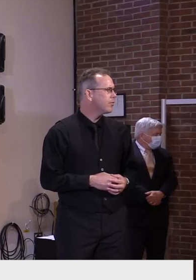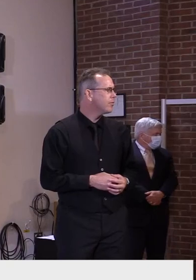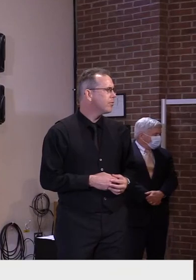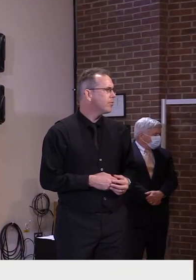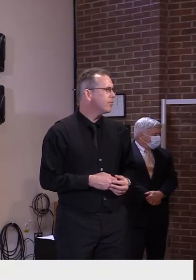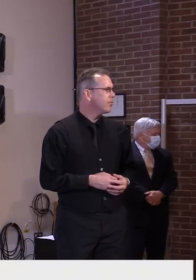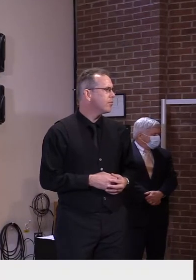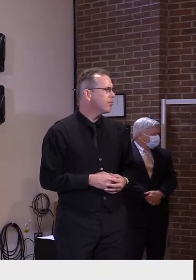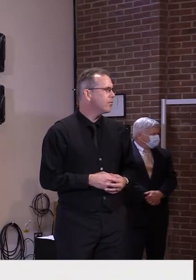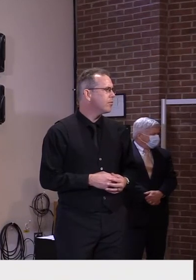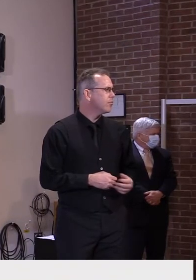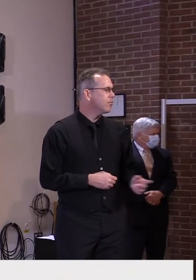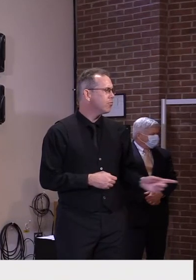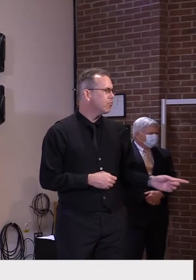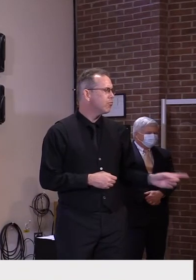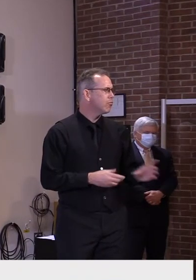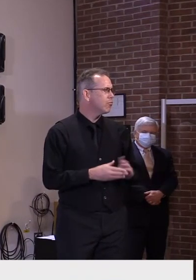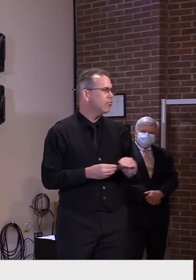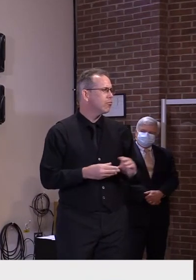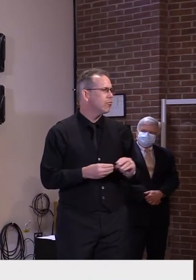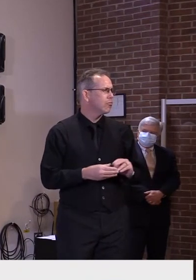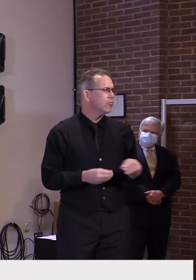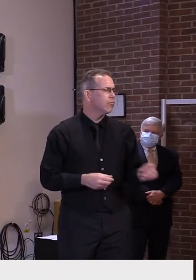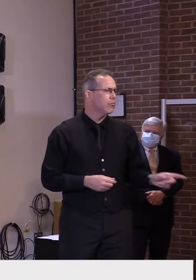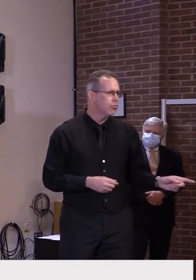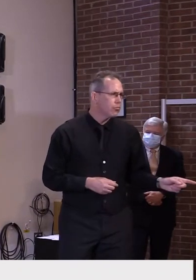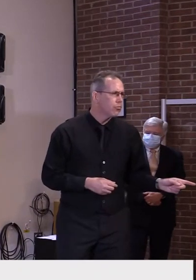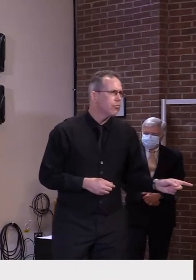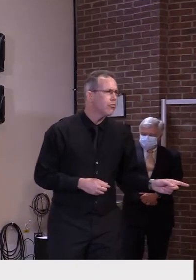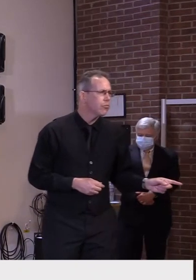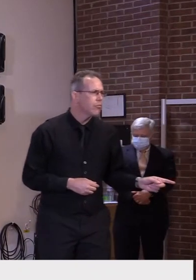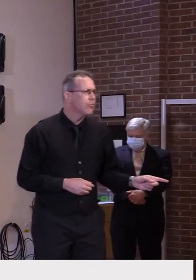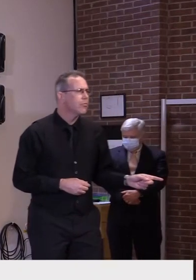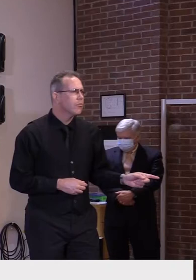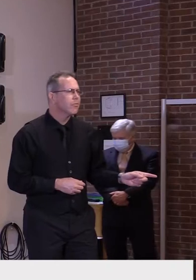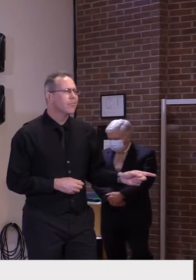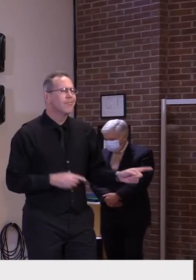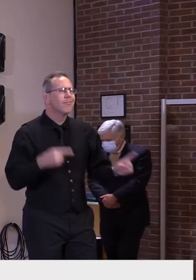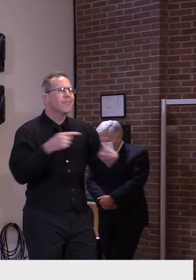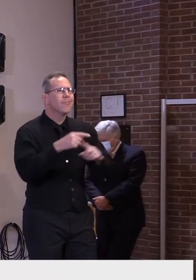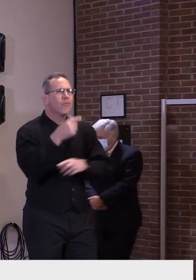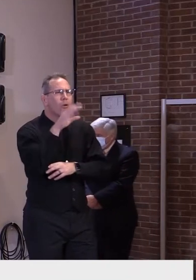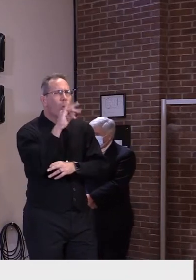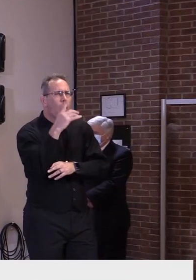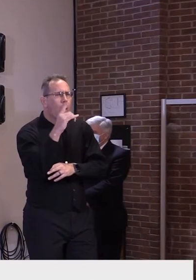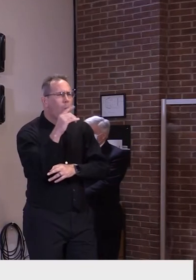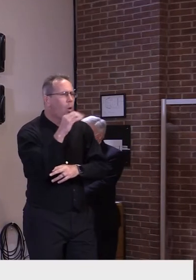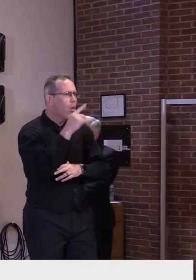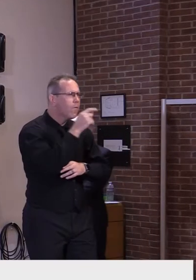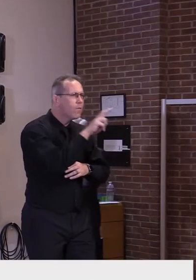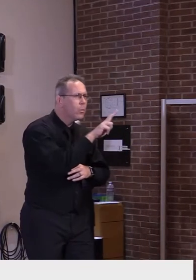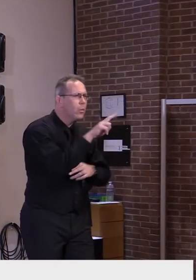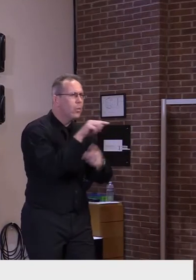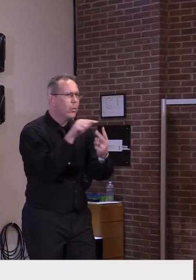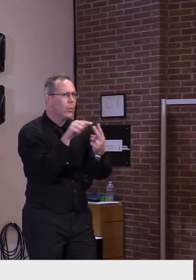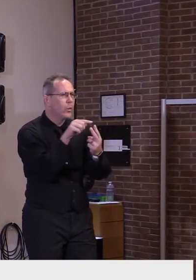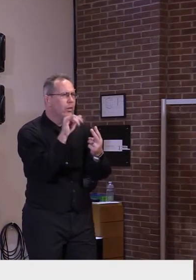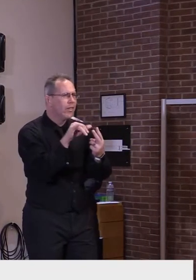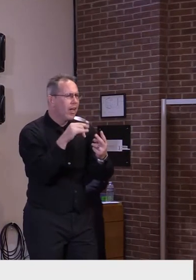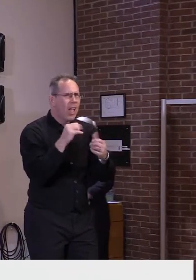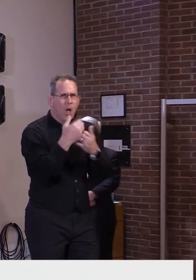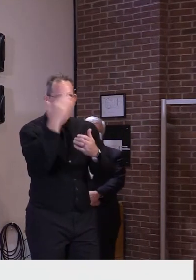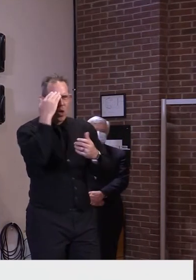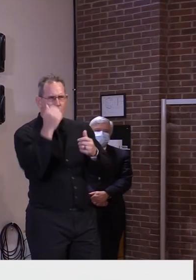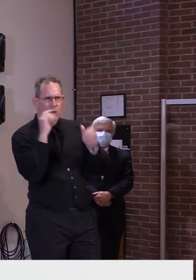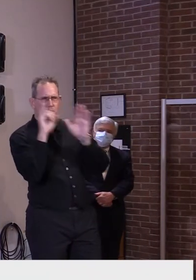cold just sort of came with the territory here. So what is the guidance you can share with people, you know, even if you think this is just a